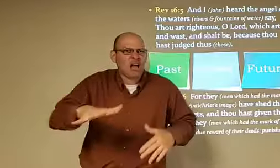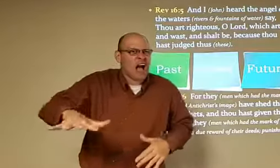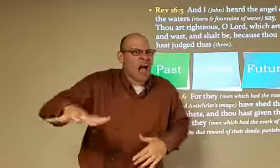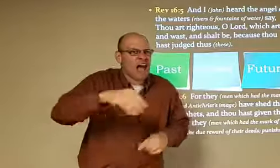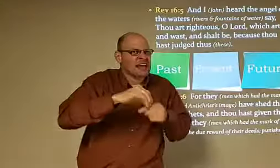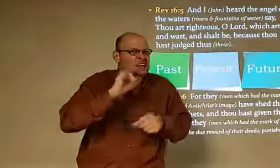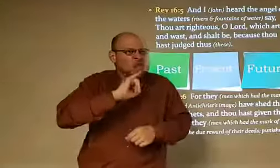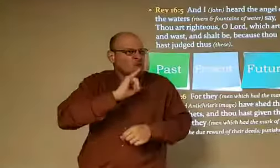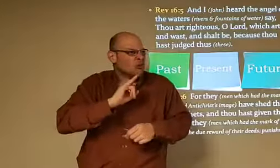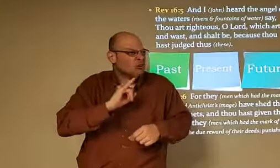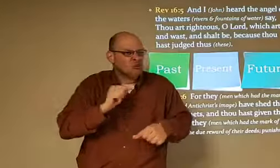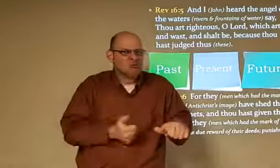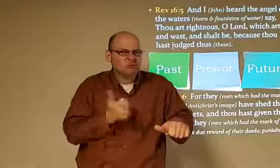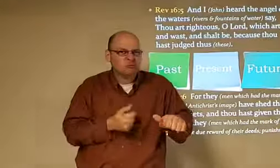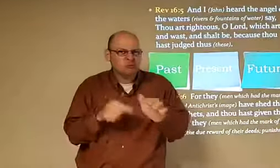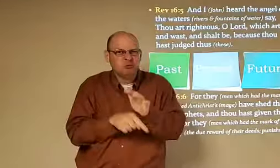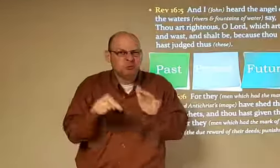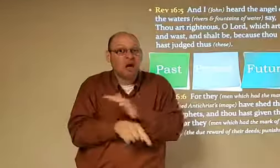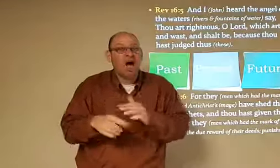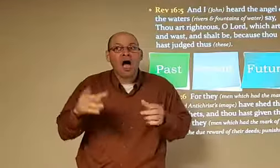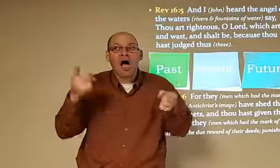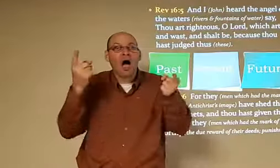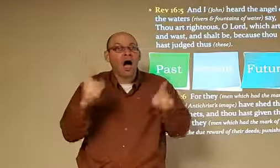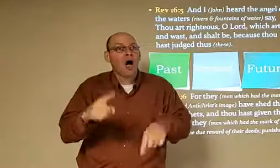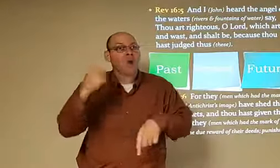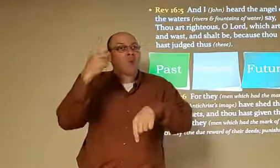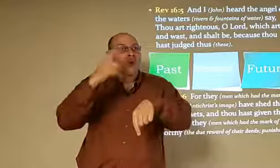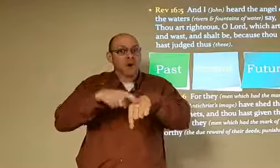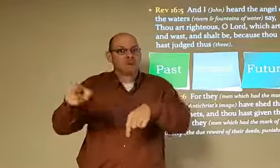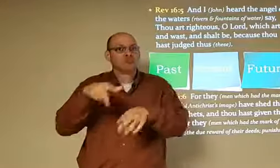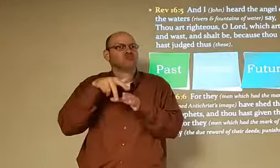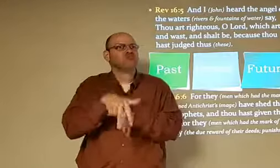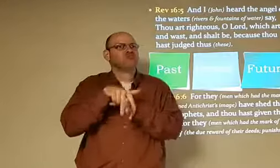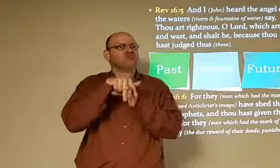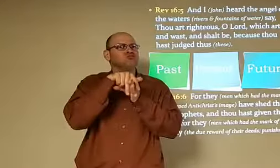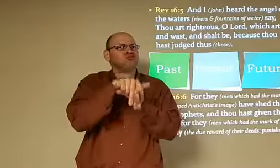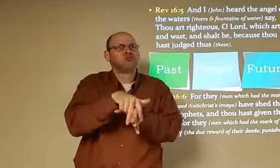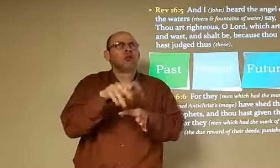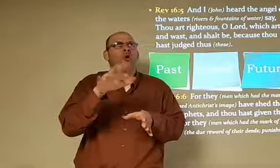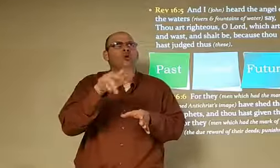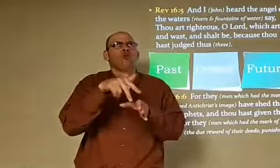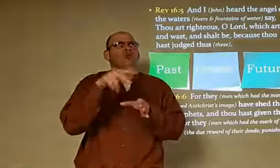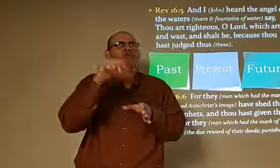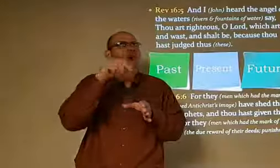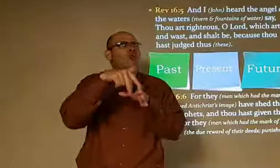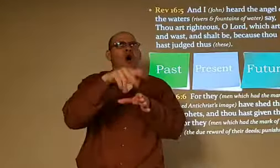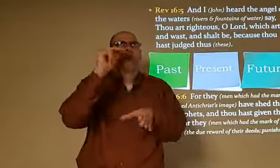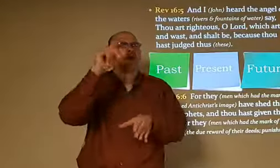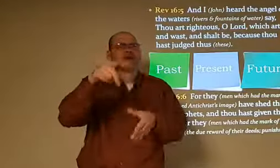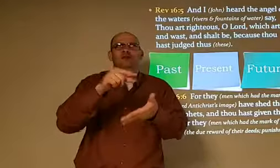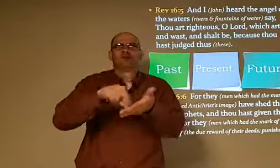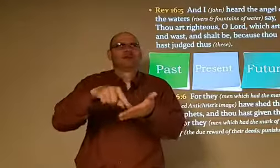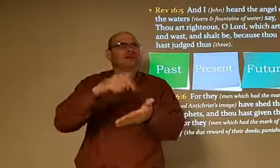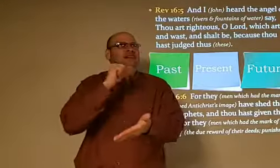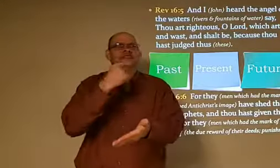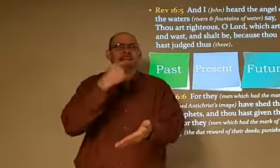killed Christians. Those that followed Jesus, but one time he was riding. No, he wasn't. The scripture